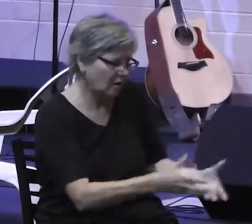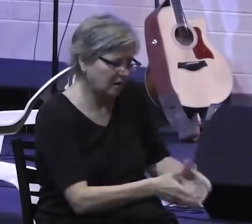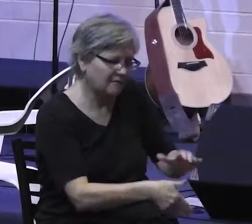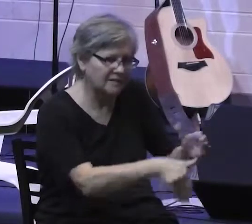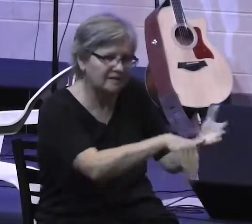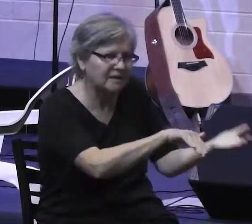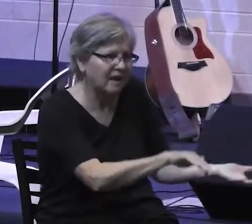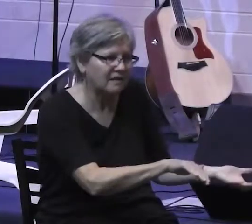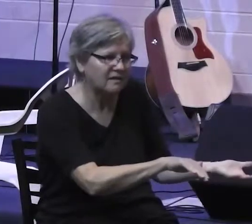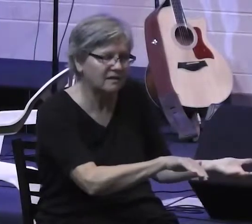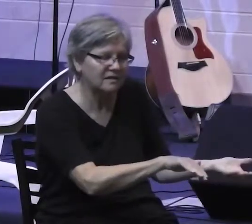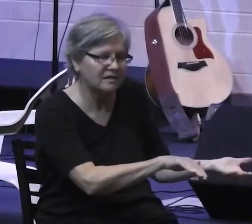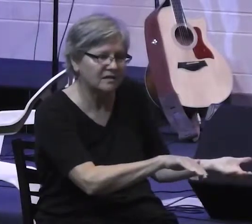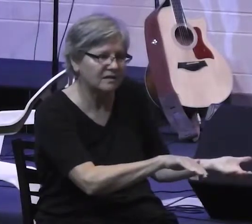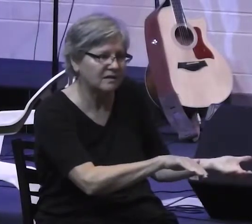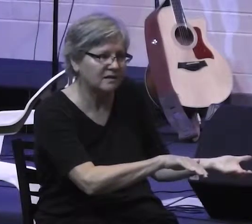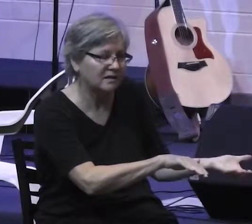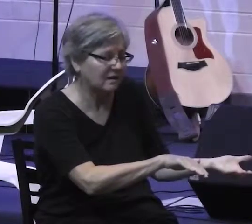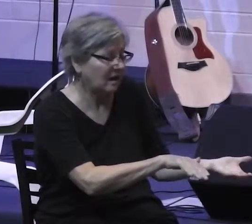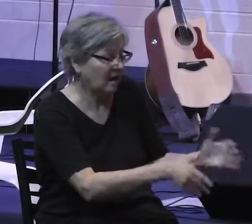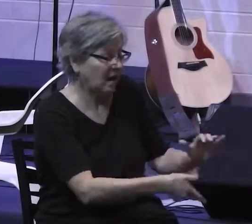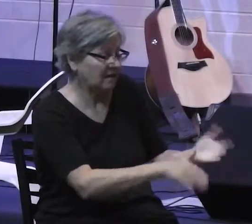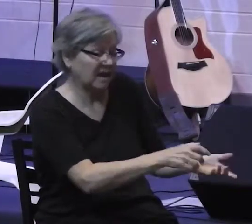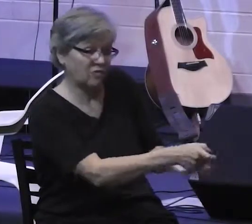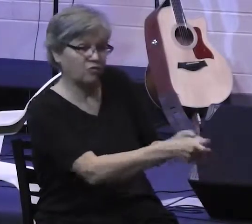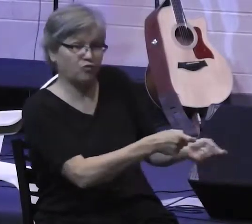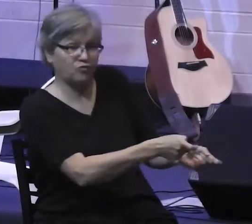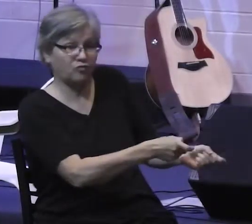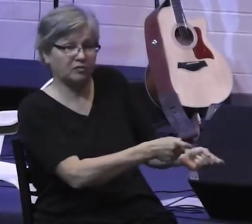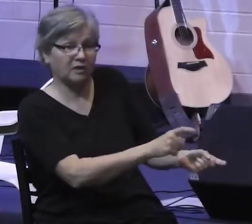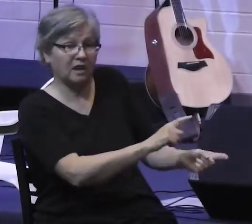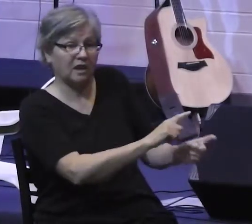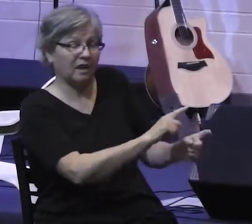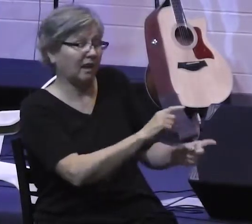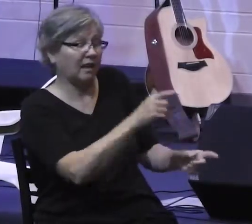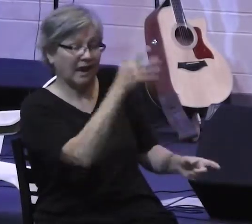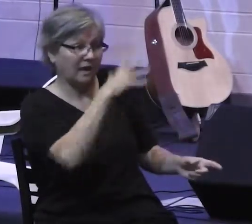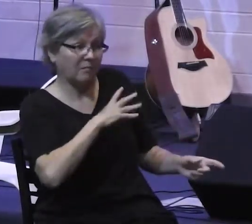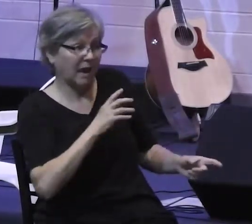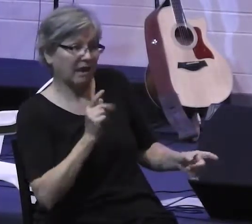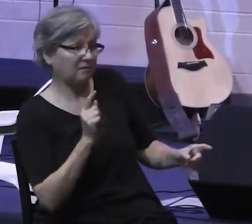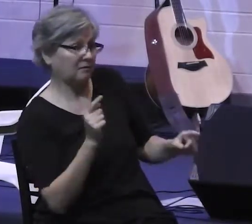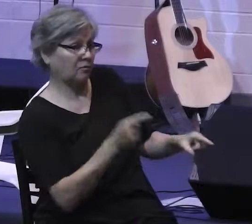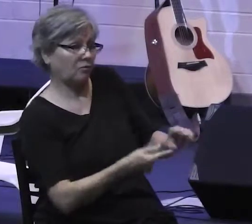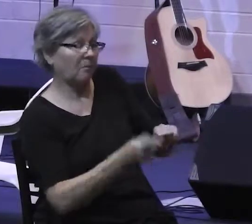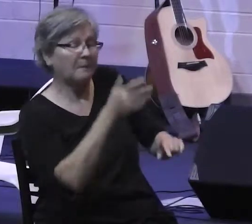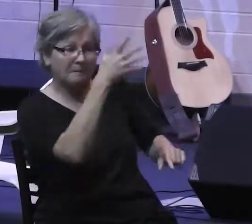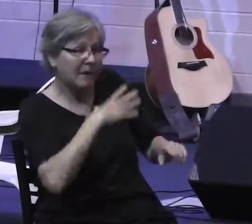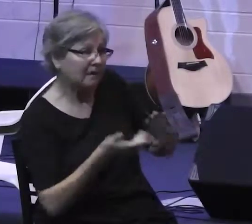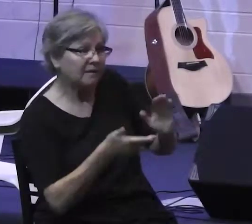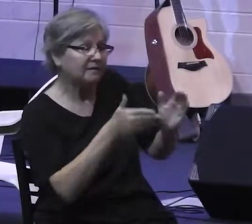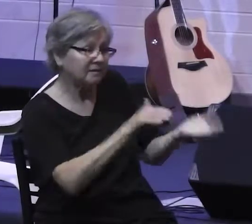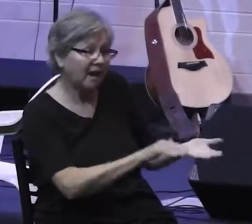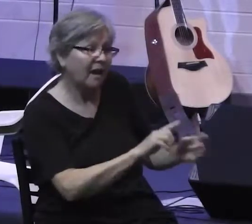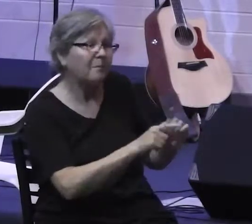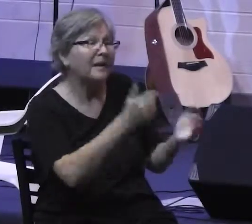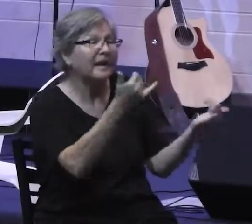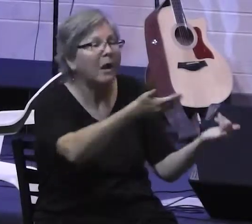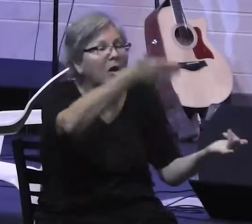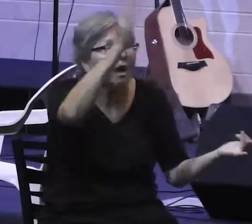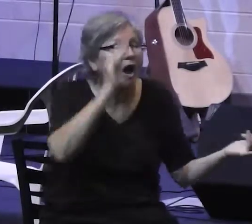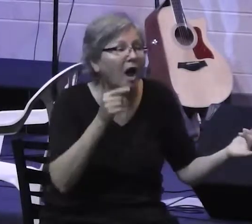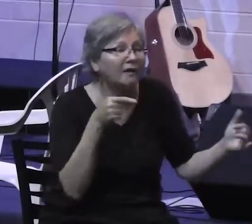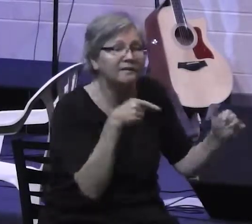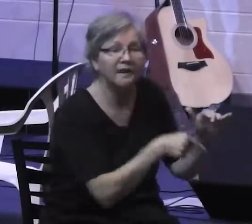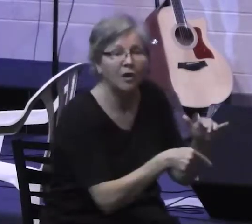where actually death was the king. But mankind has always gone there, but now God is there.